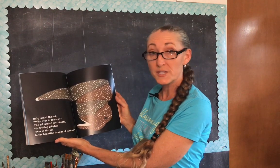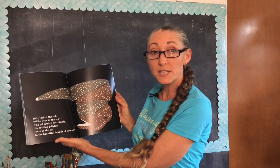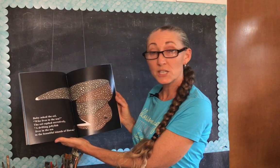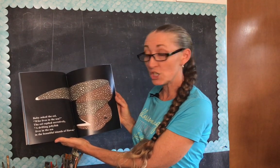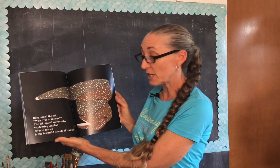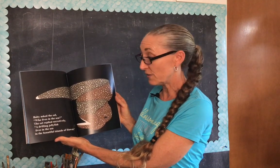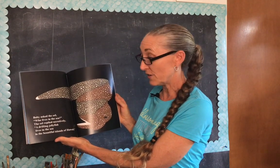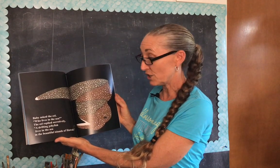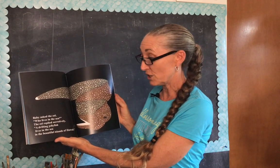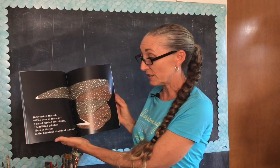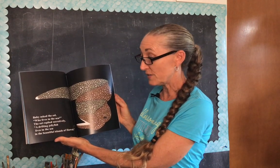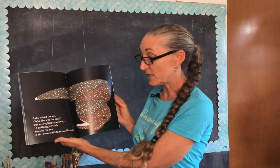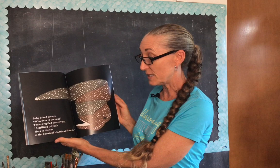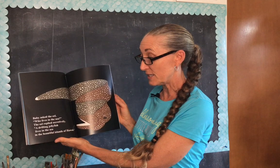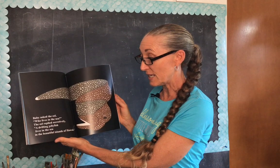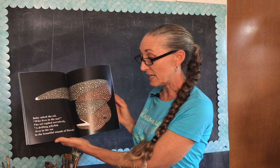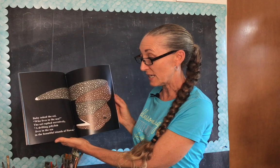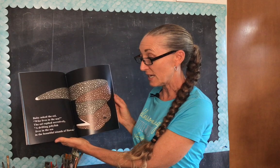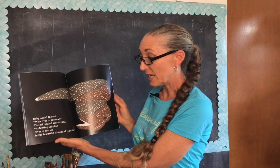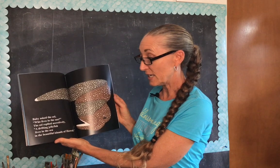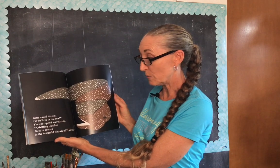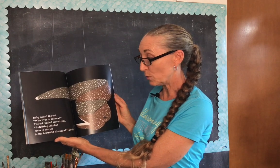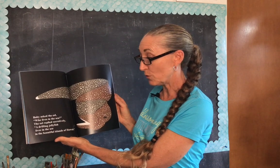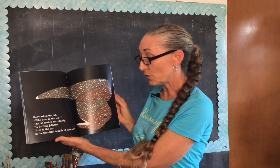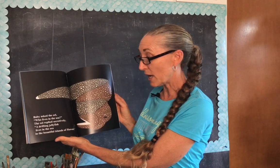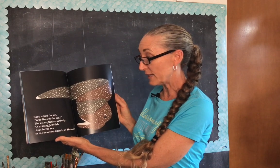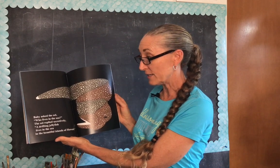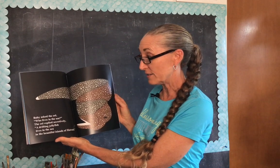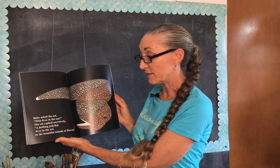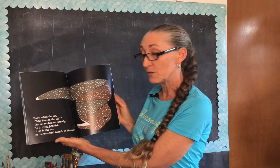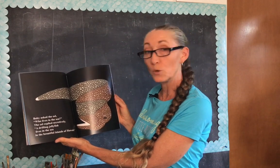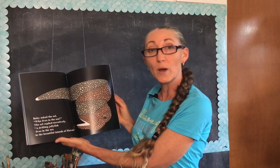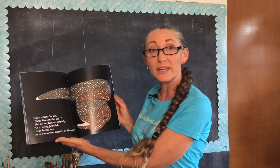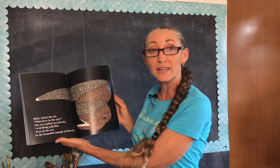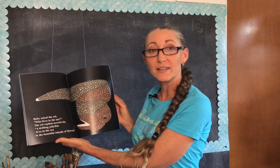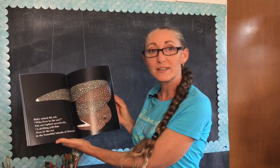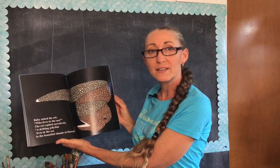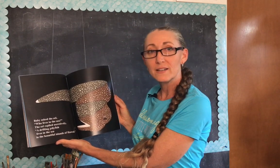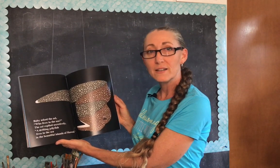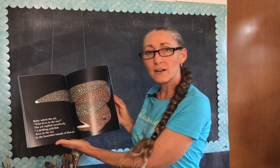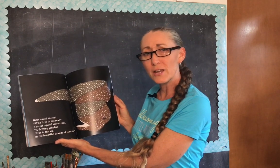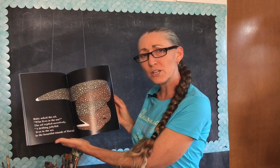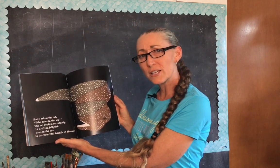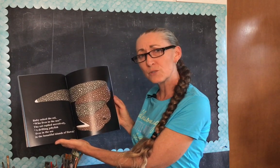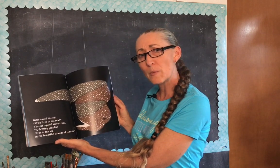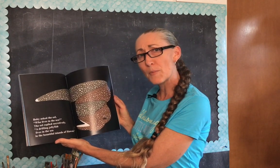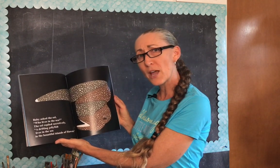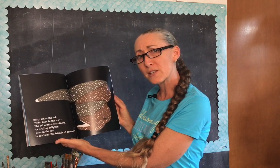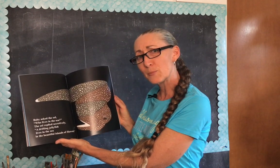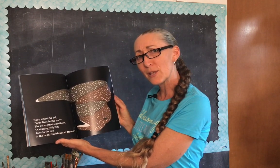drifting jellyfish lives in the sea in the beautiful islands of Hawaii." All right, you guys remember how to spell